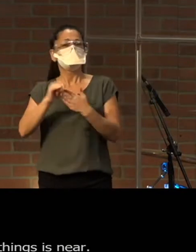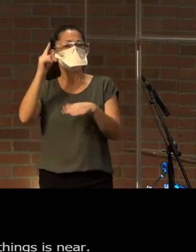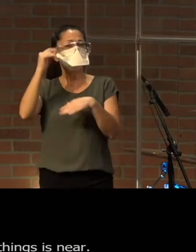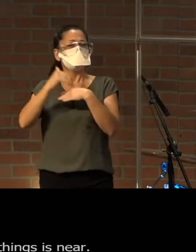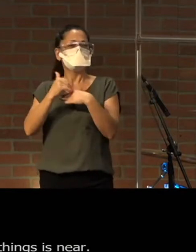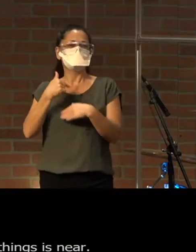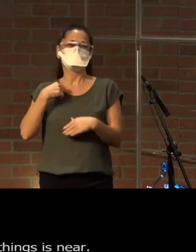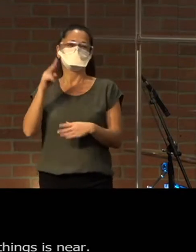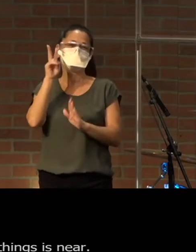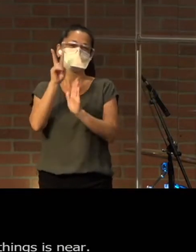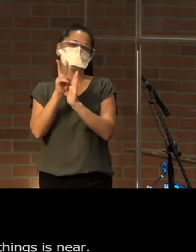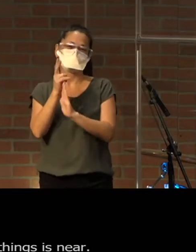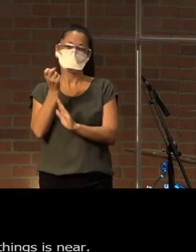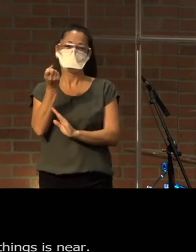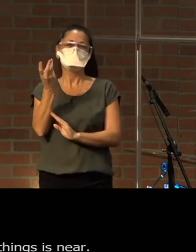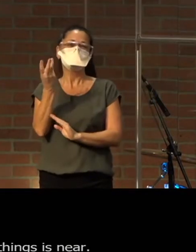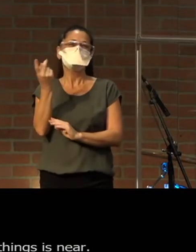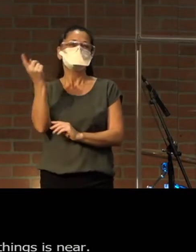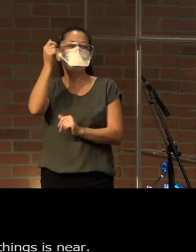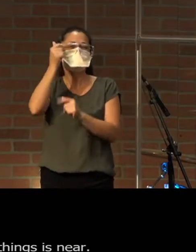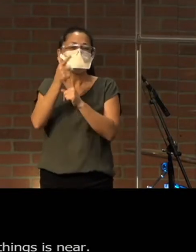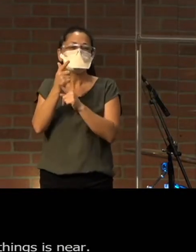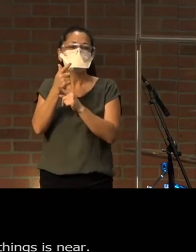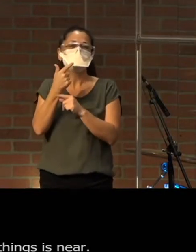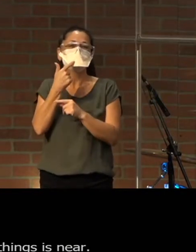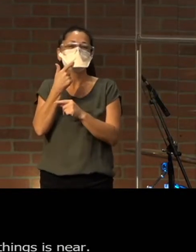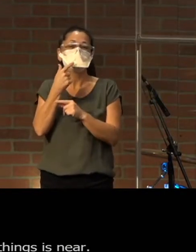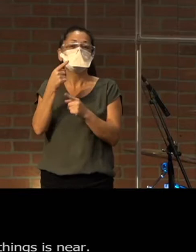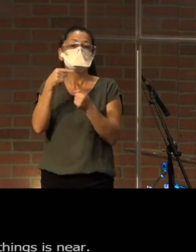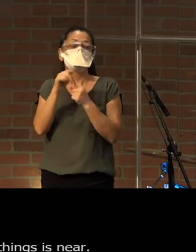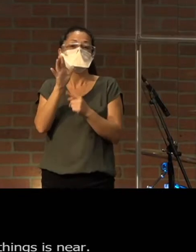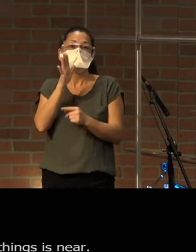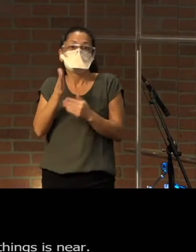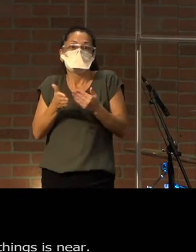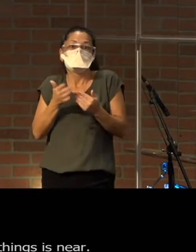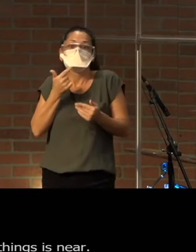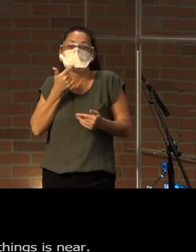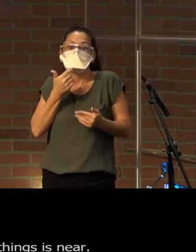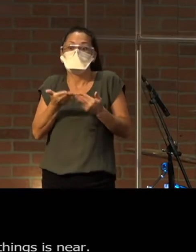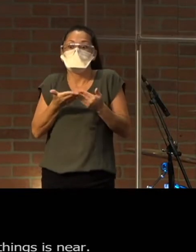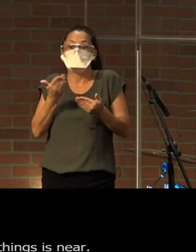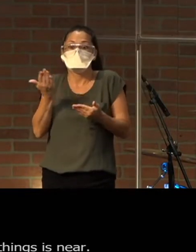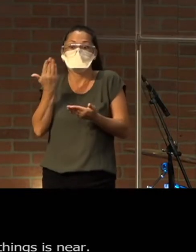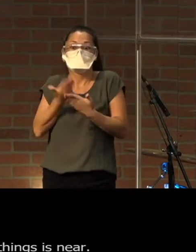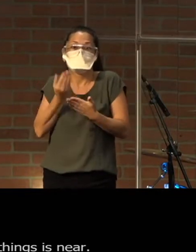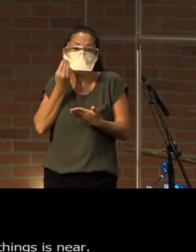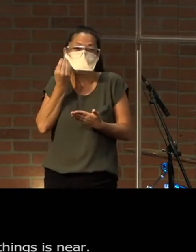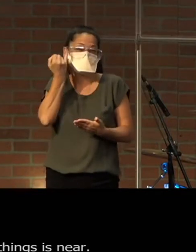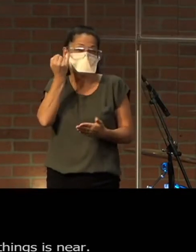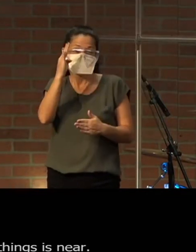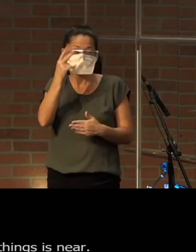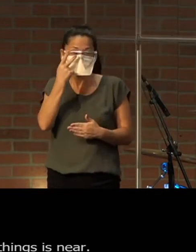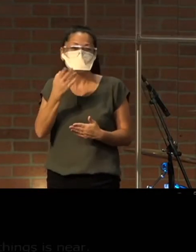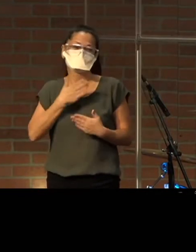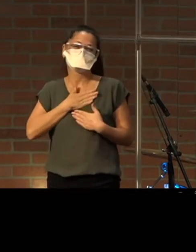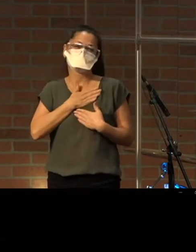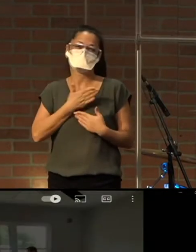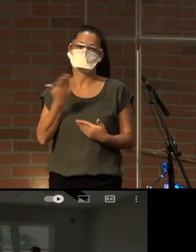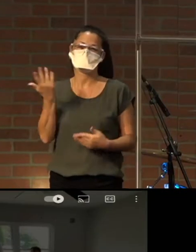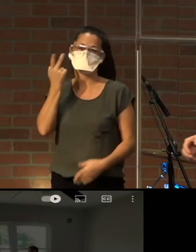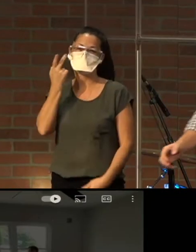viral video made by a few brothers called When Mom Says She's Almost Home. If you've never seen it, enjoy.